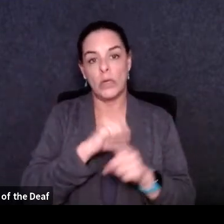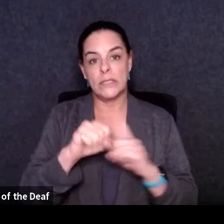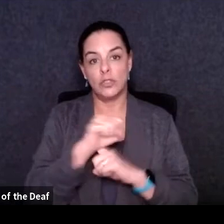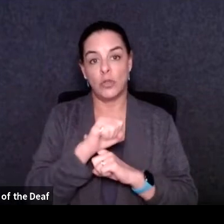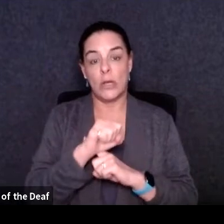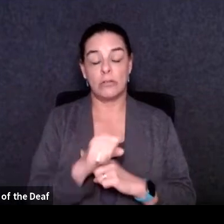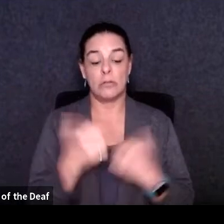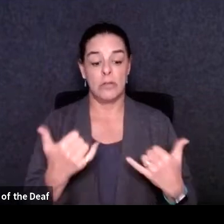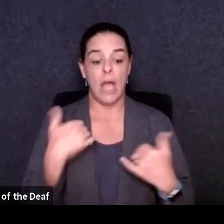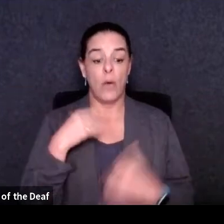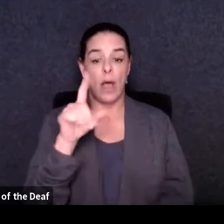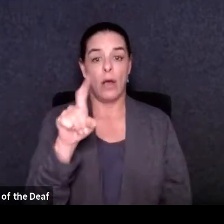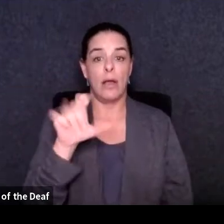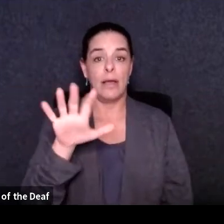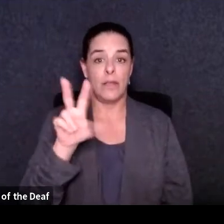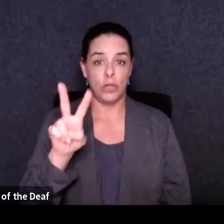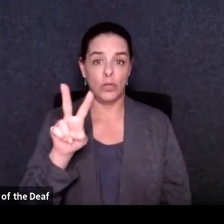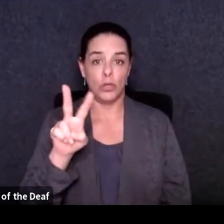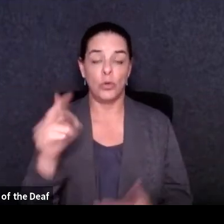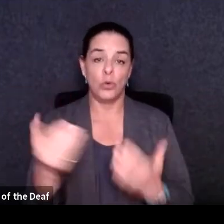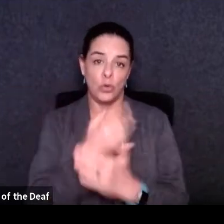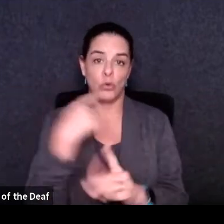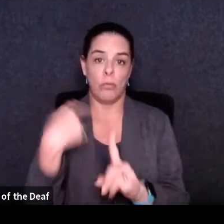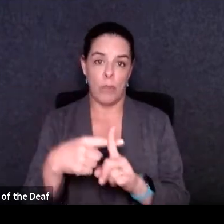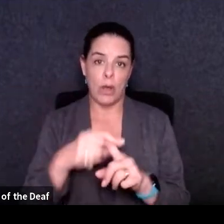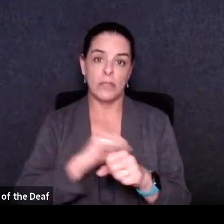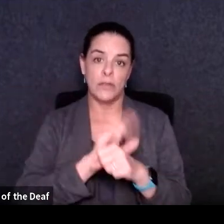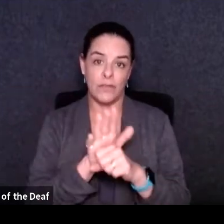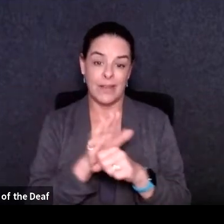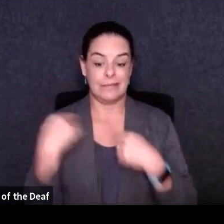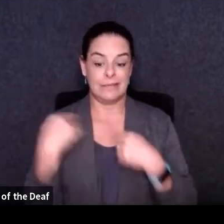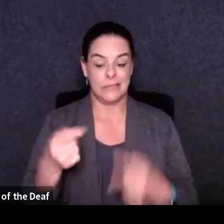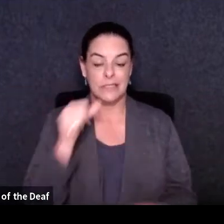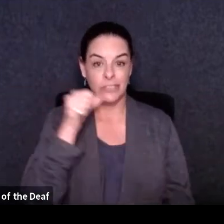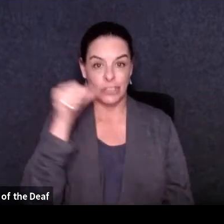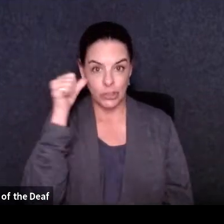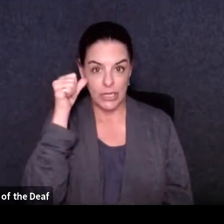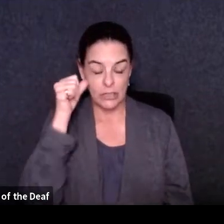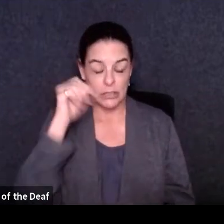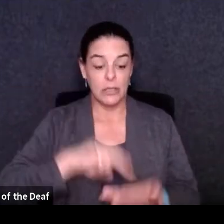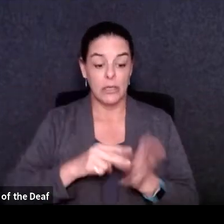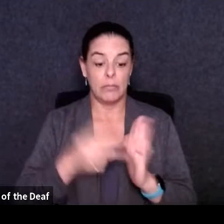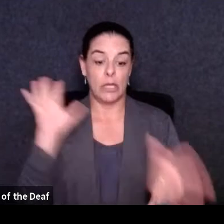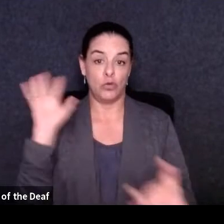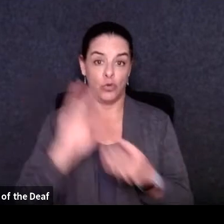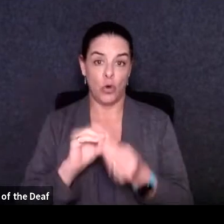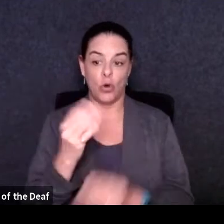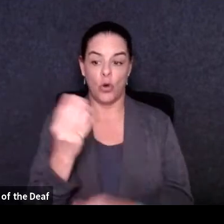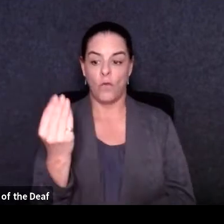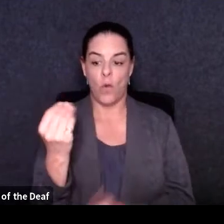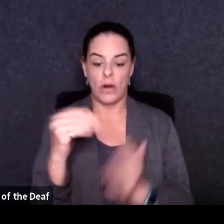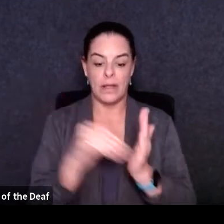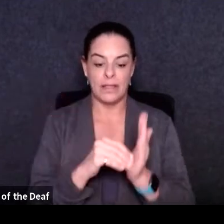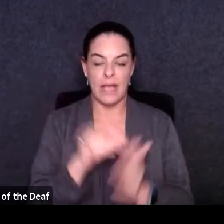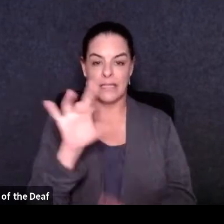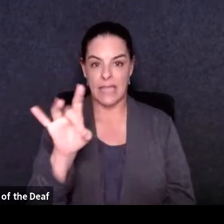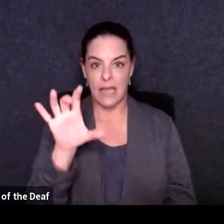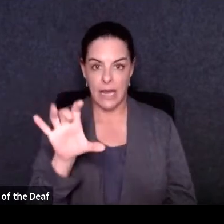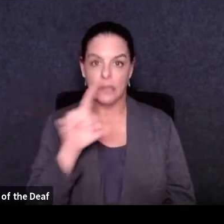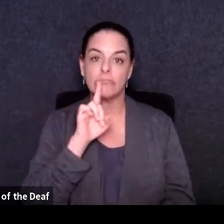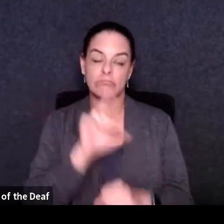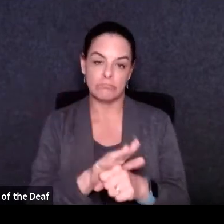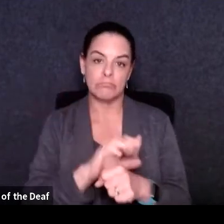have 152 new confirmed cases since yesterday's report, giving us 14,800 confirmed cases